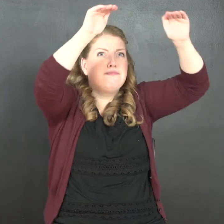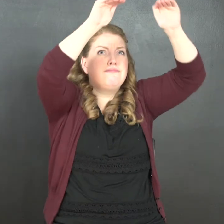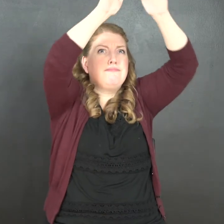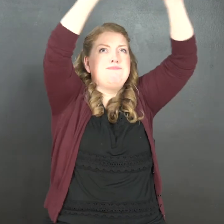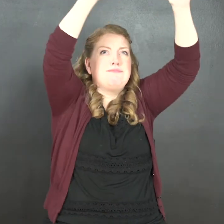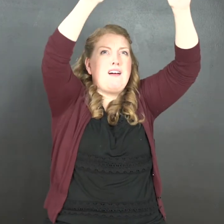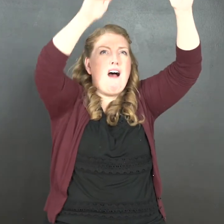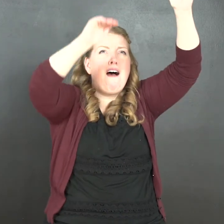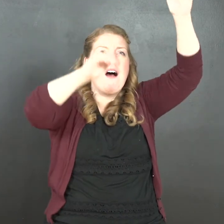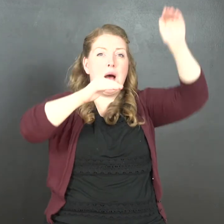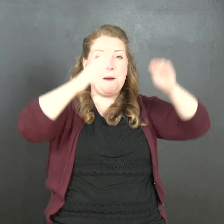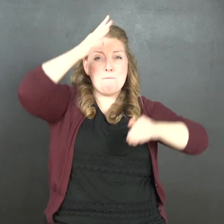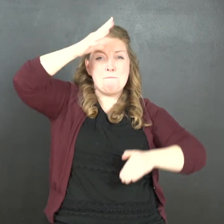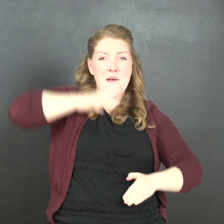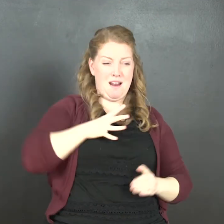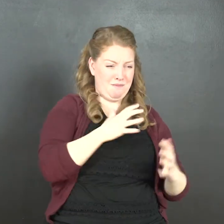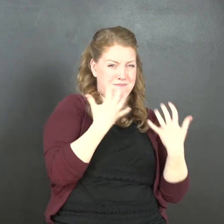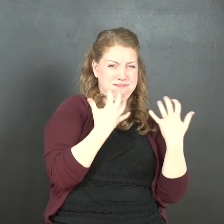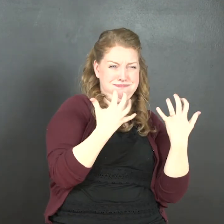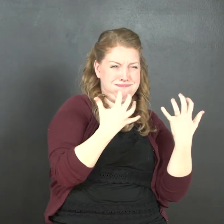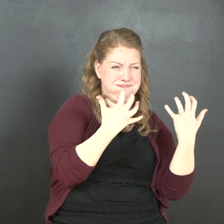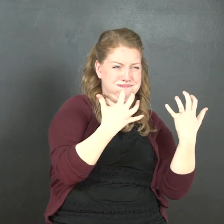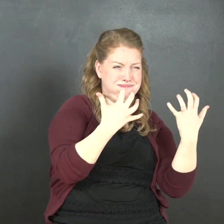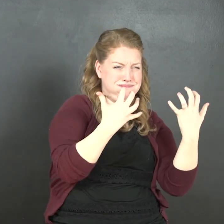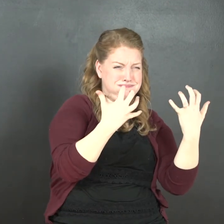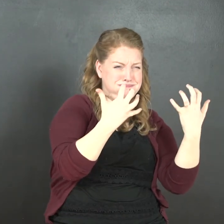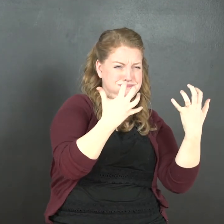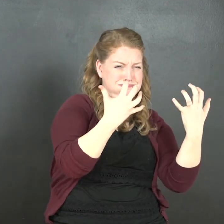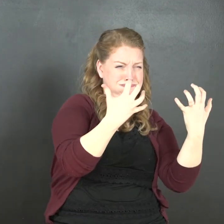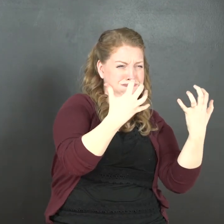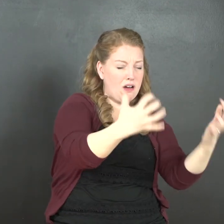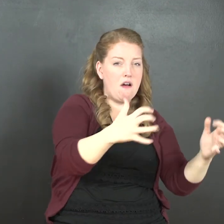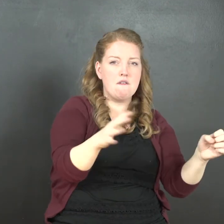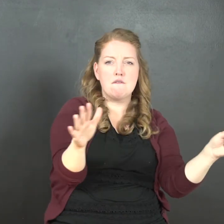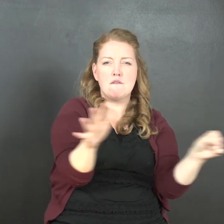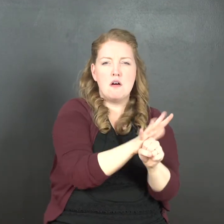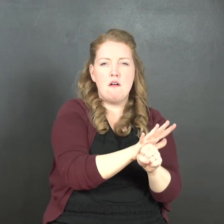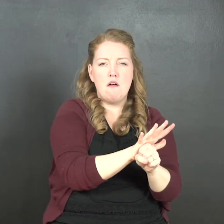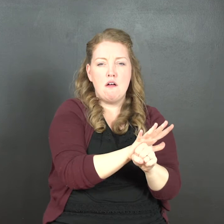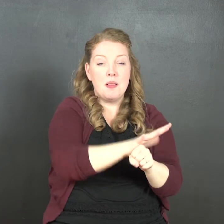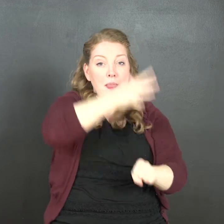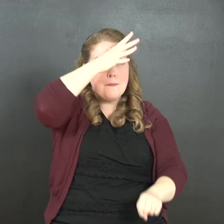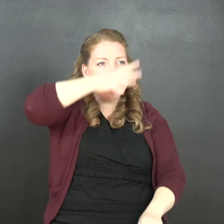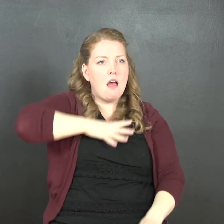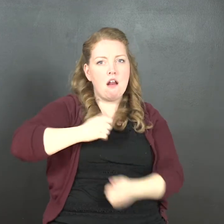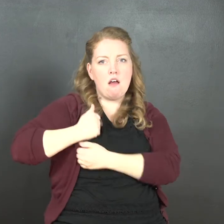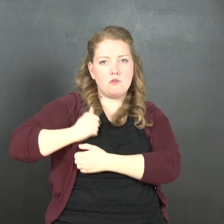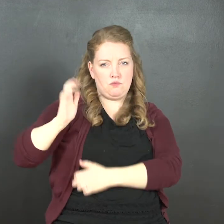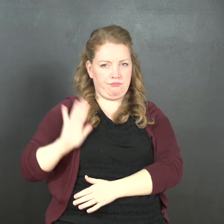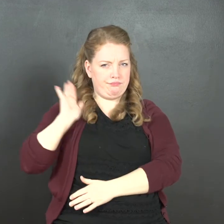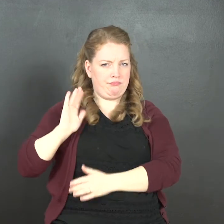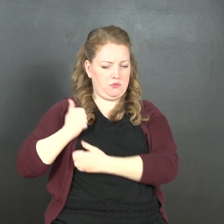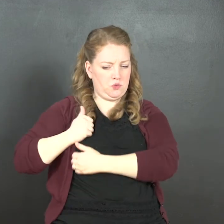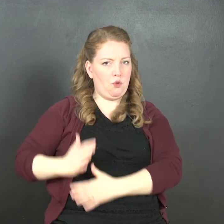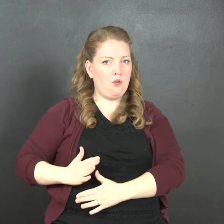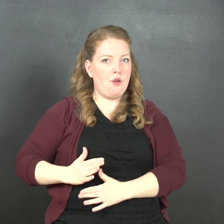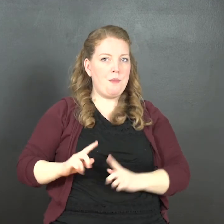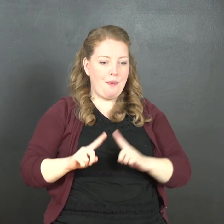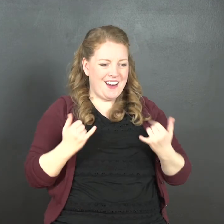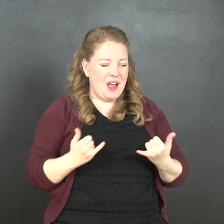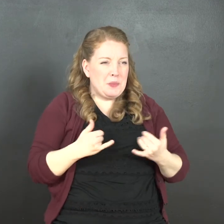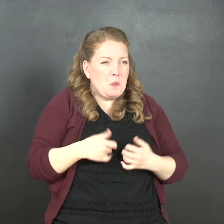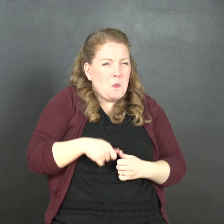many of those who would now even come and claim to be liberators were in uniform just as their captors had been for many years. And so they were terrified and